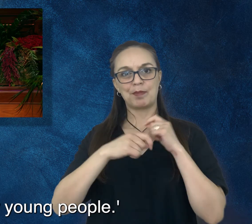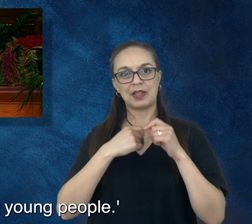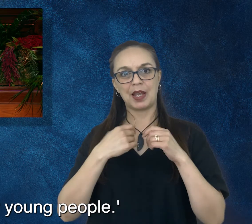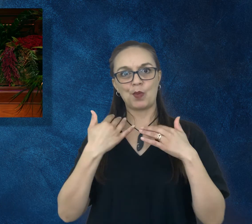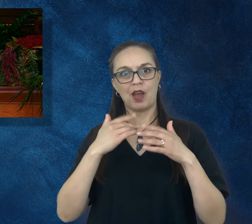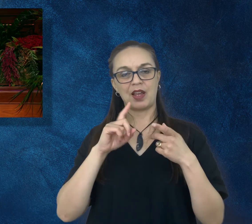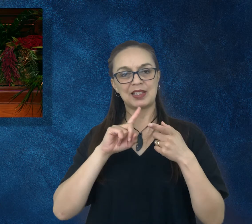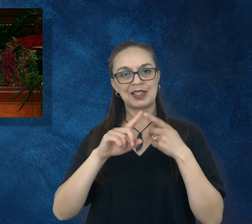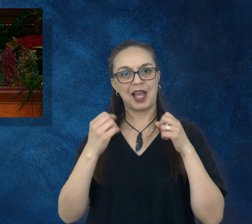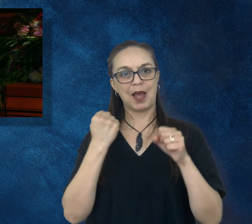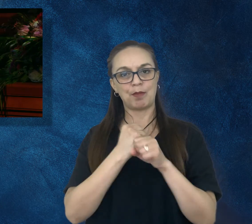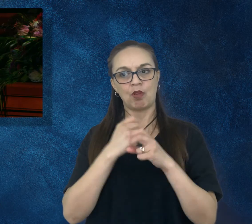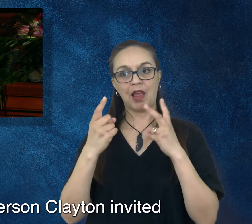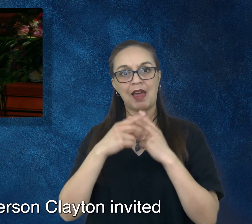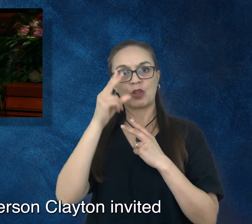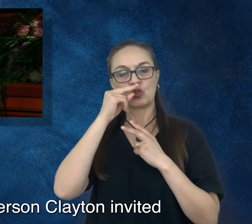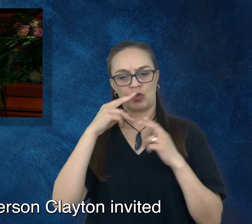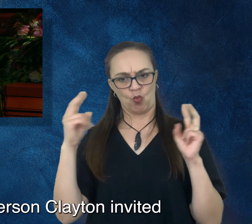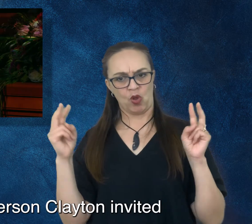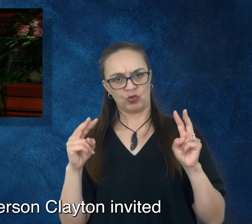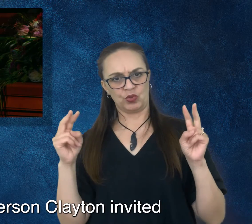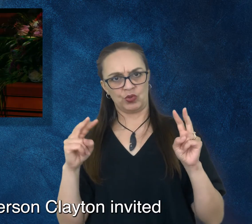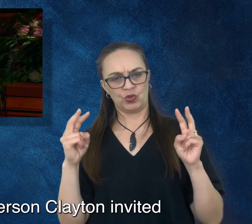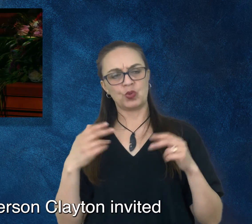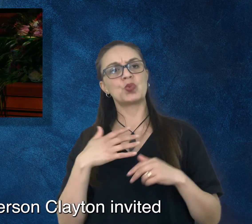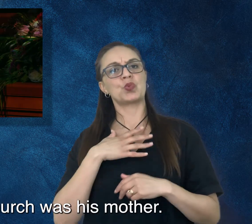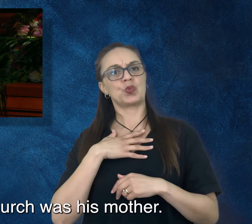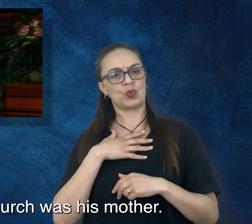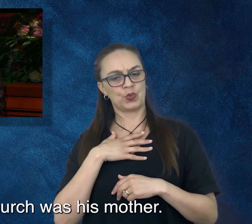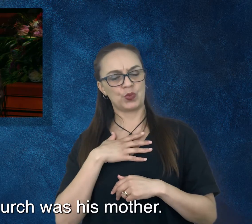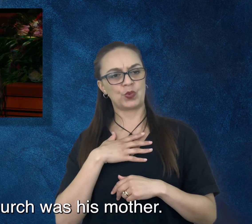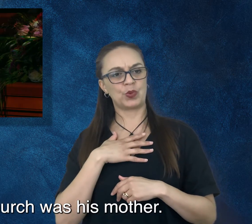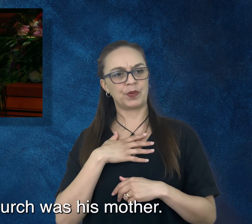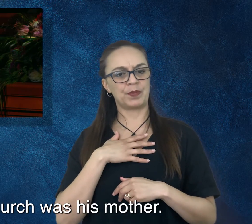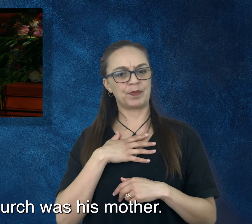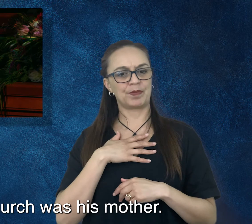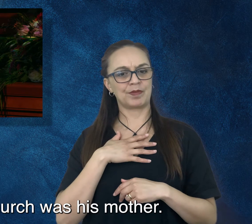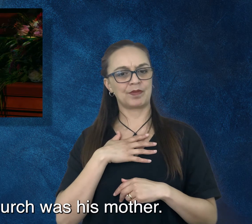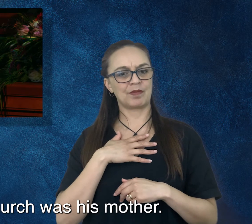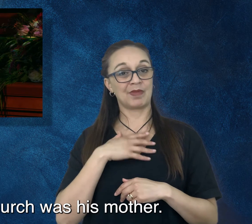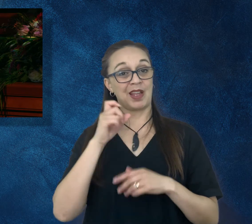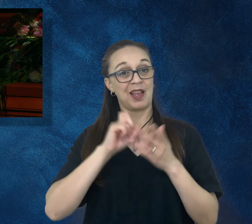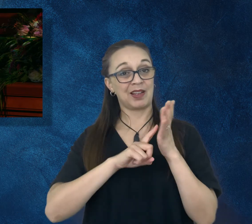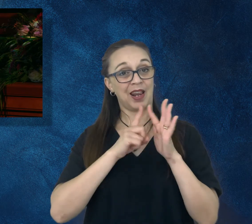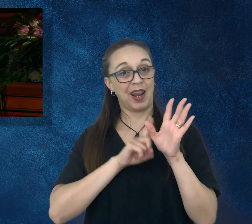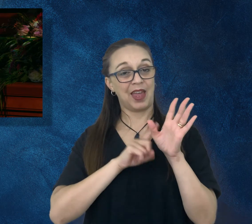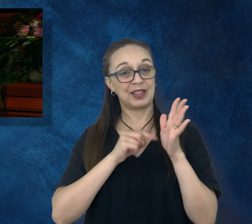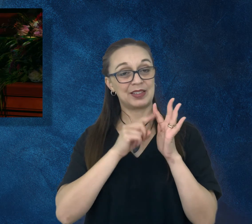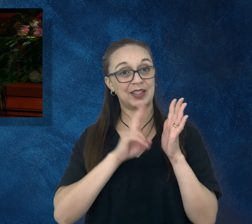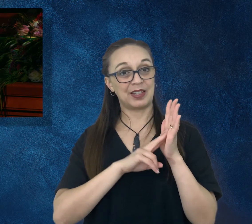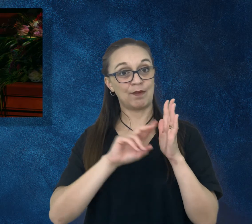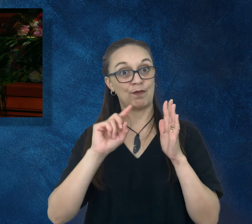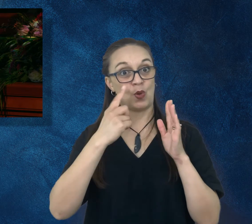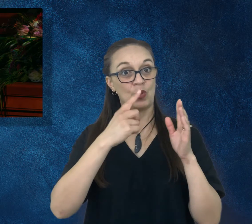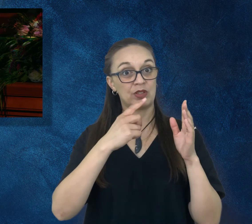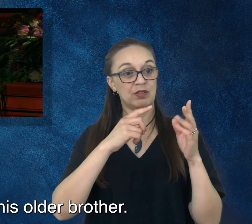other young people. The first person Clayton invited back to church was his mother.